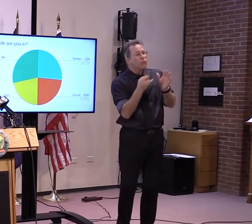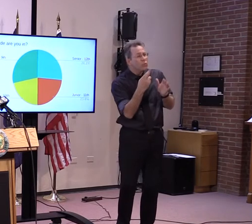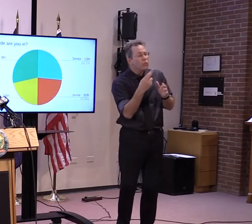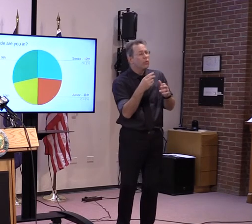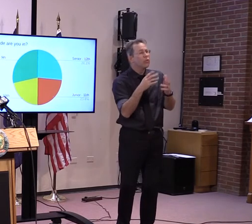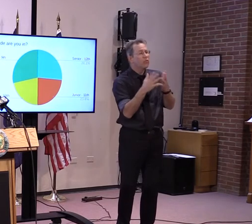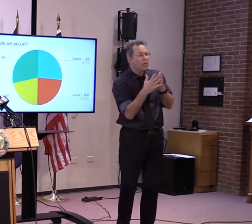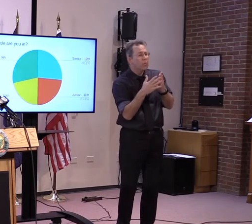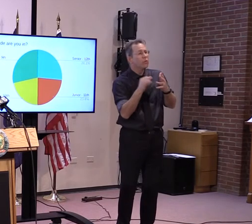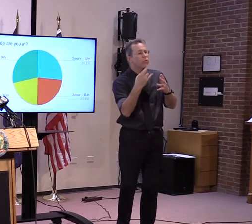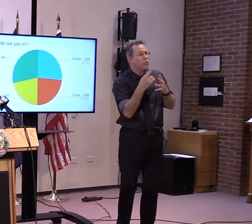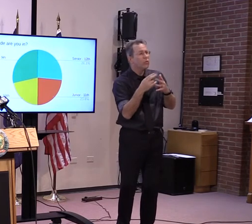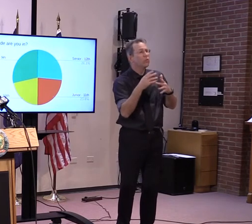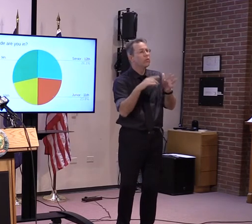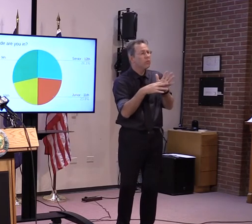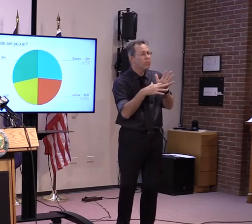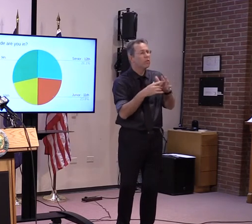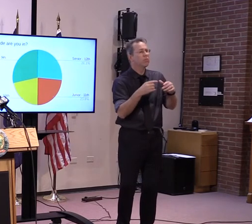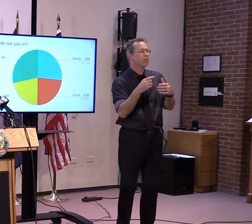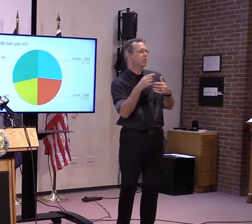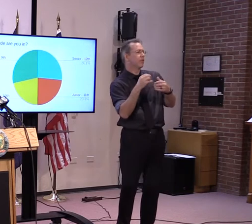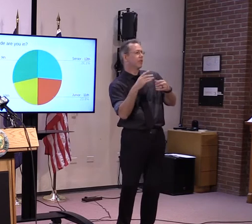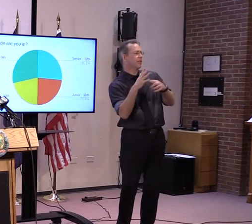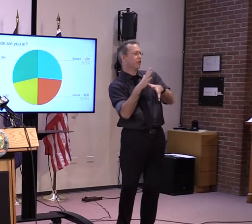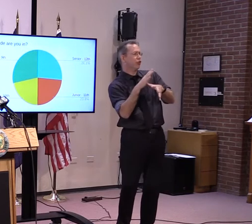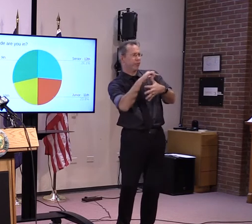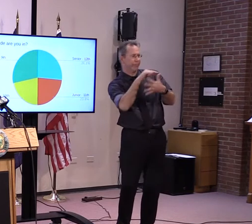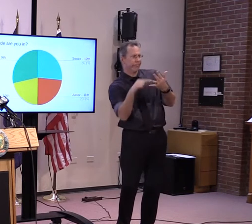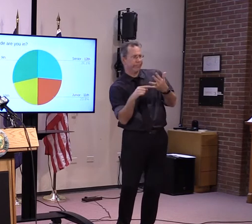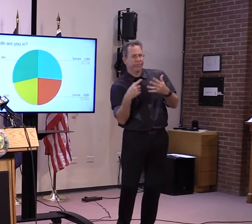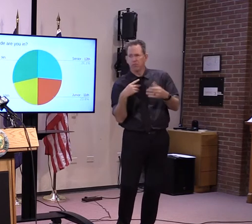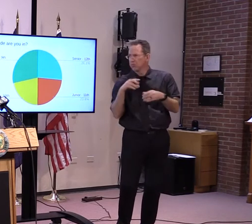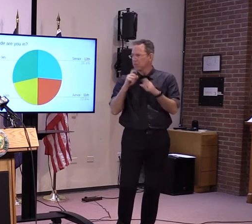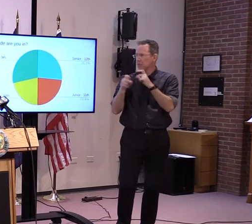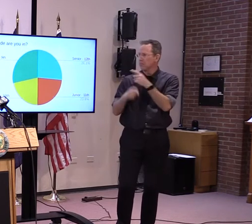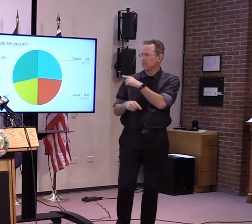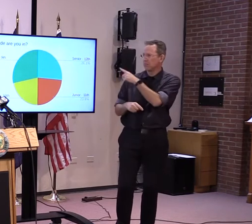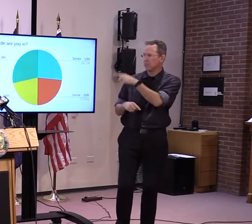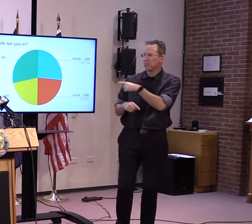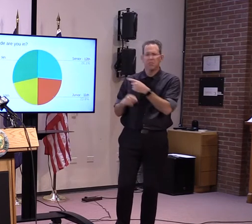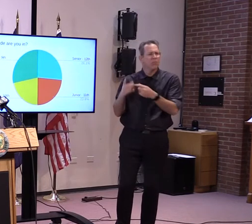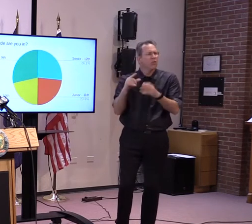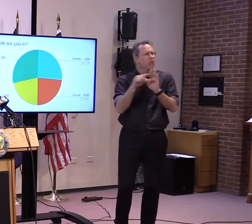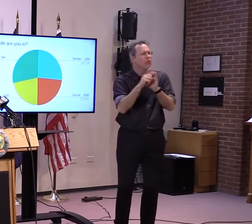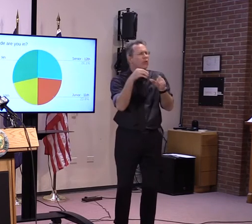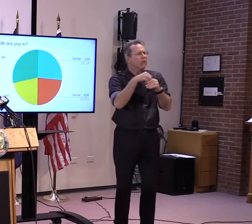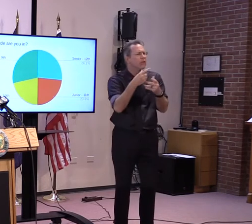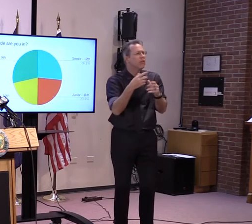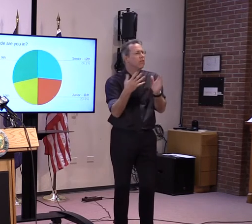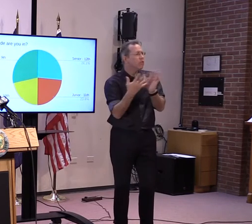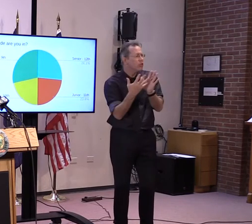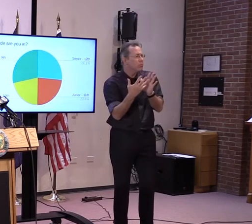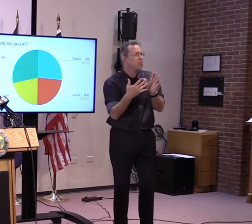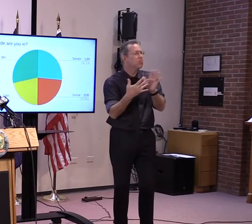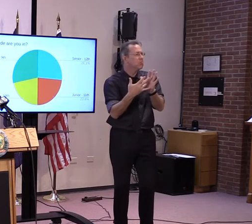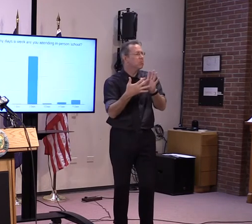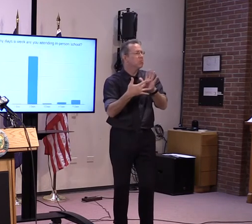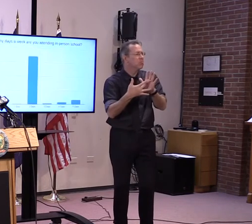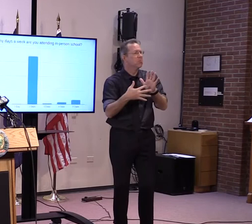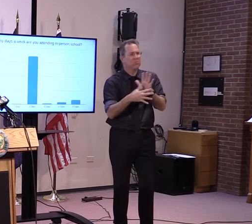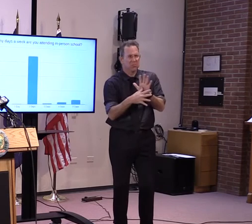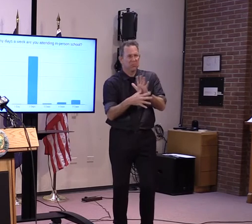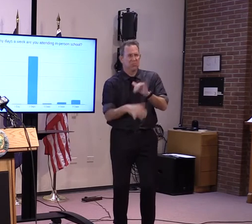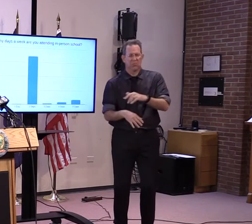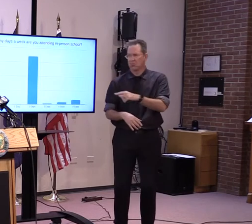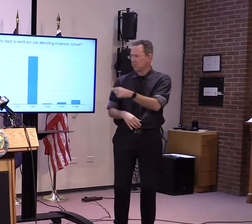just something that when we sent this data to principals, we thought they would want to know, and so we thought we would include it because we collected the data. Next slide,